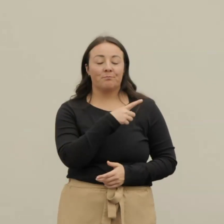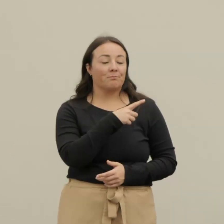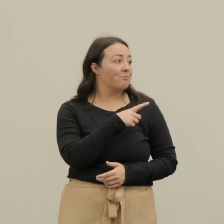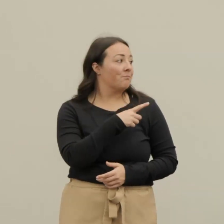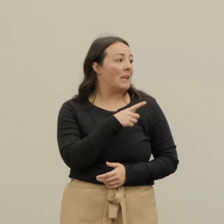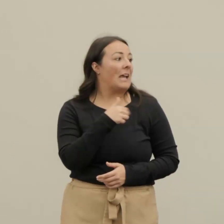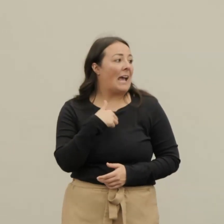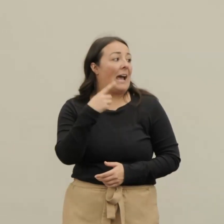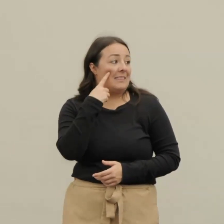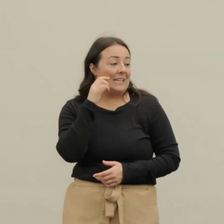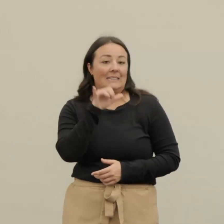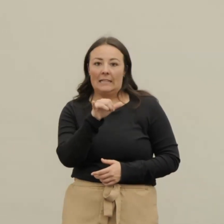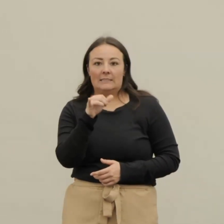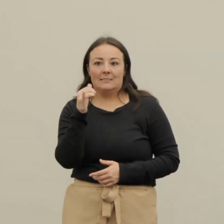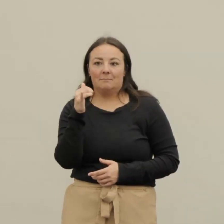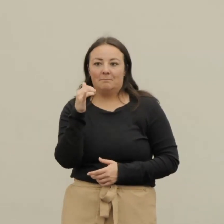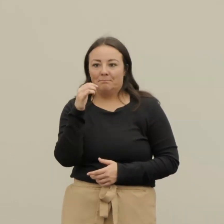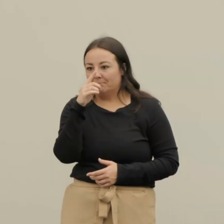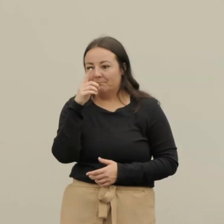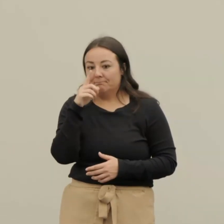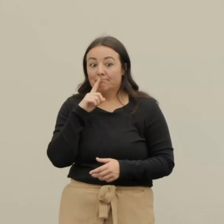really cared both about